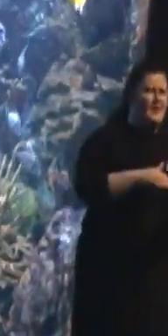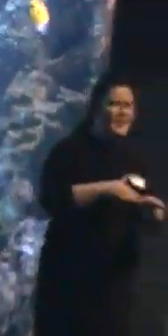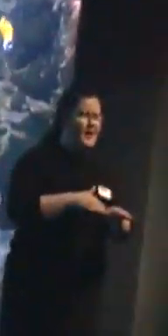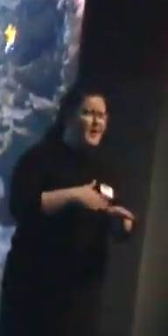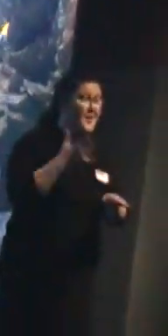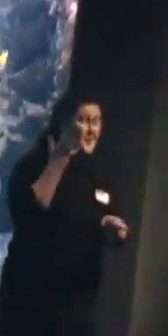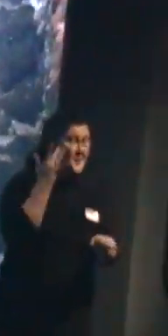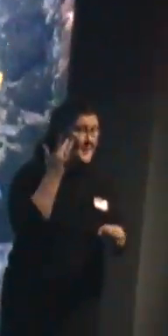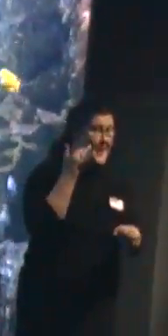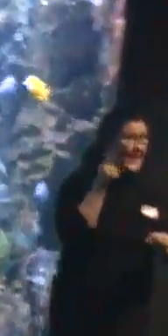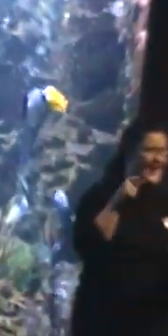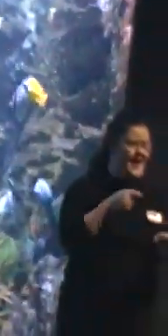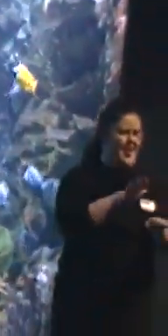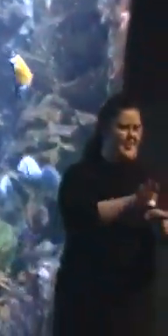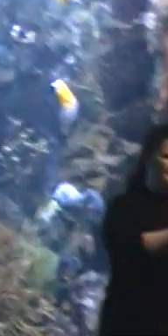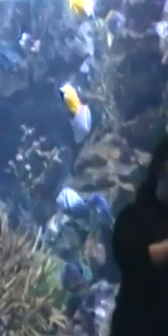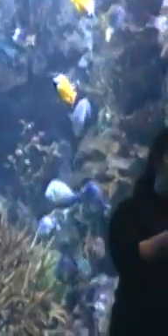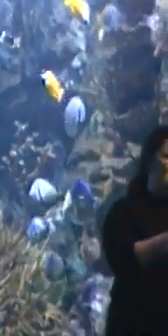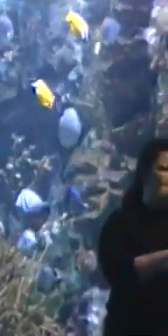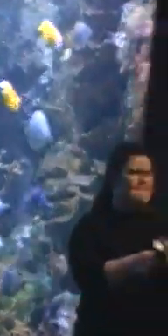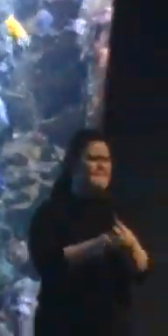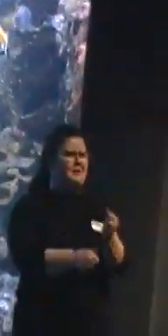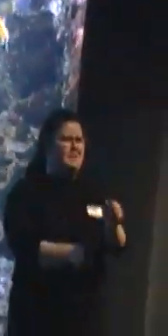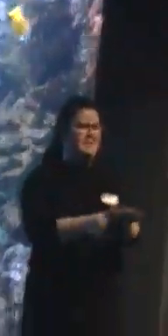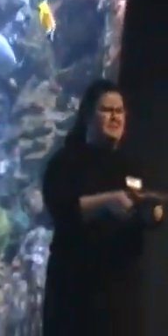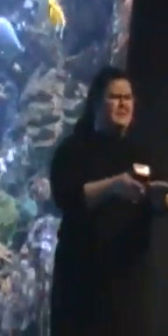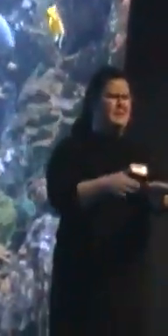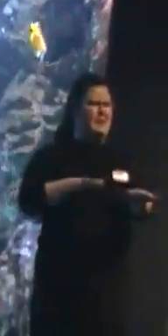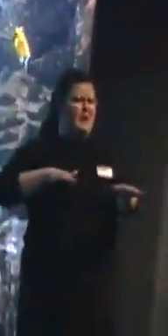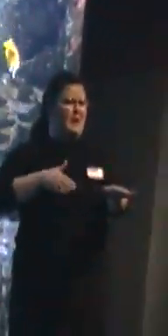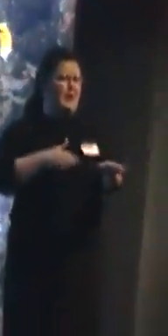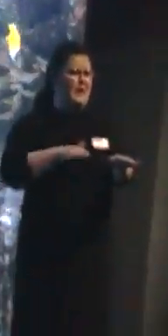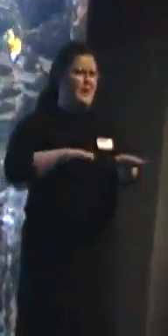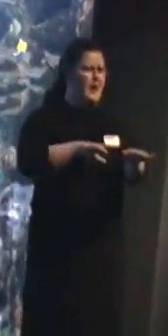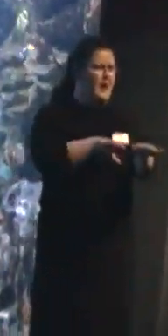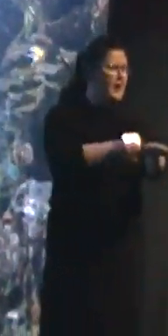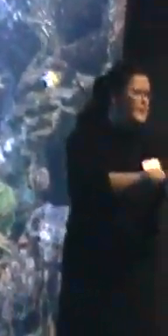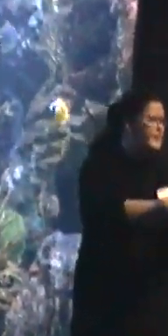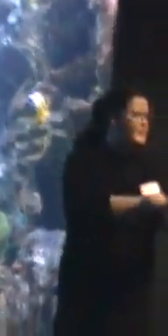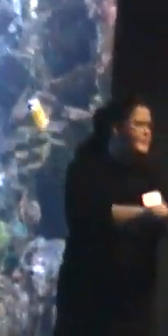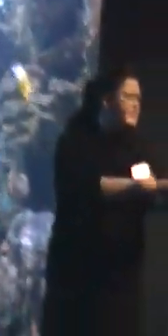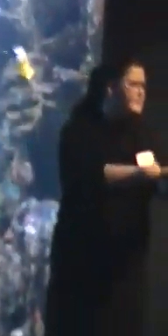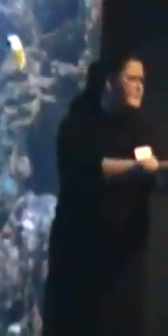to eat sea turtle feces. So I guess that's one way of recycling nutrition.